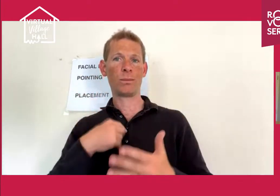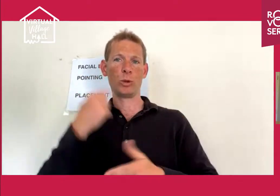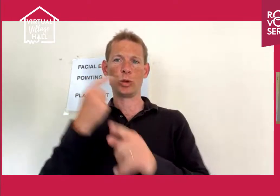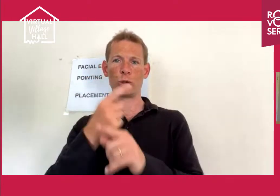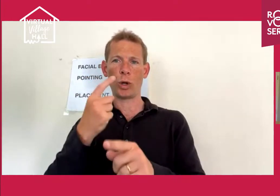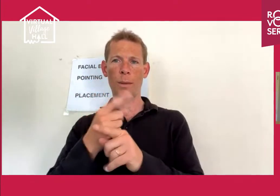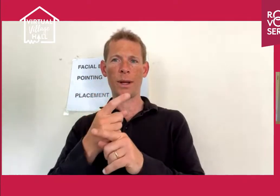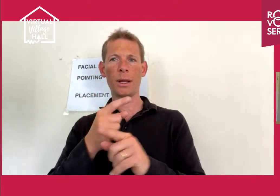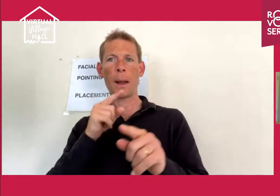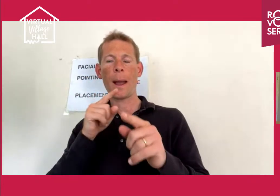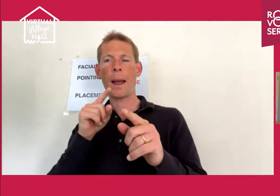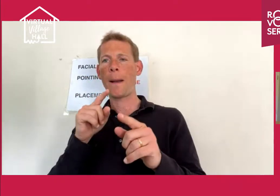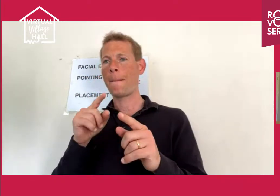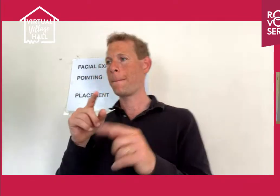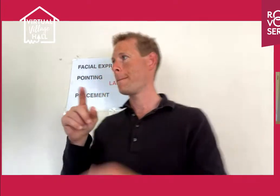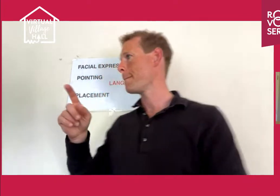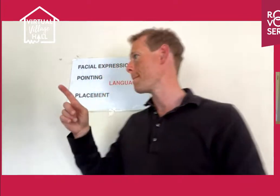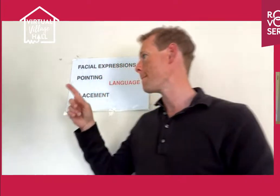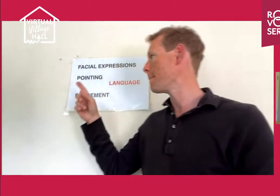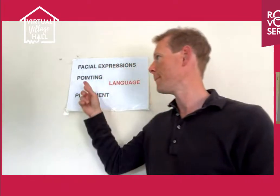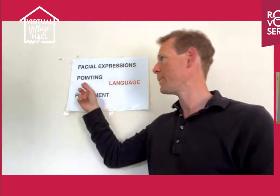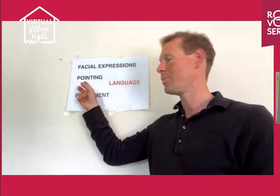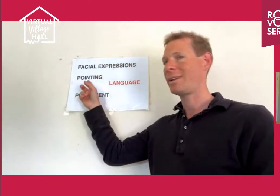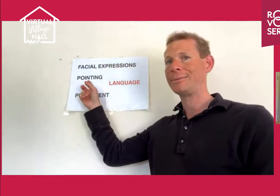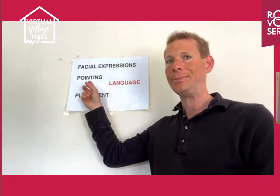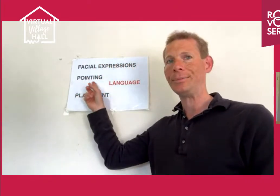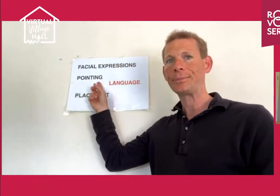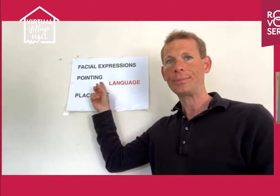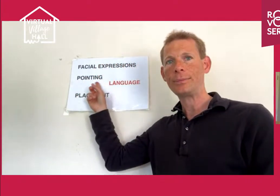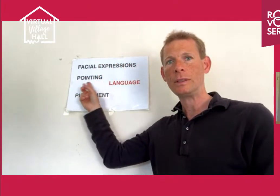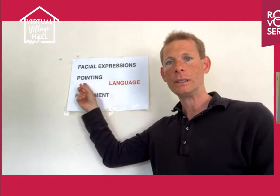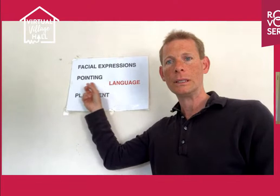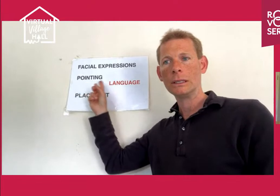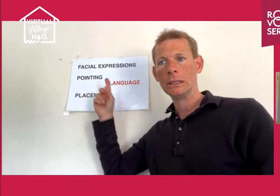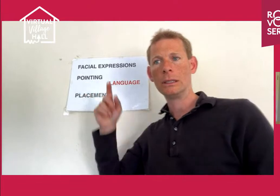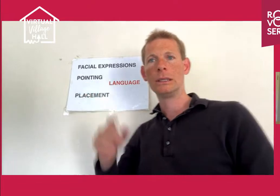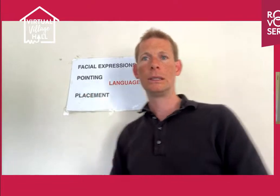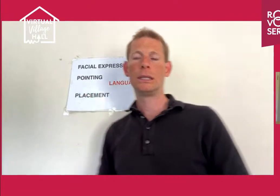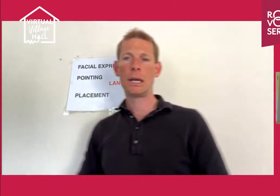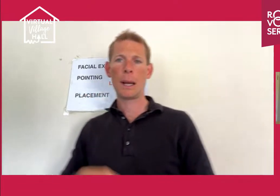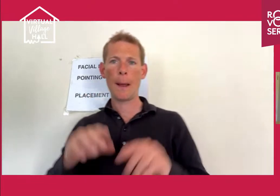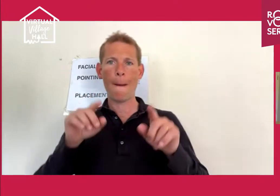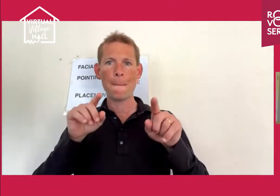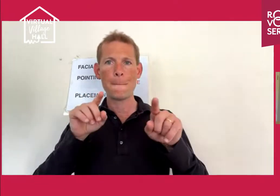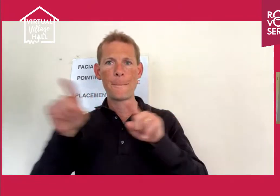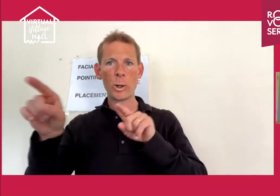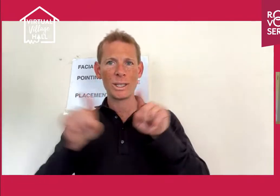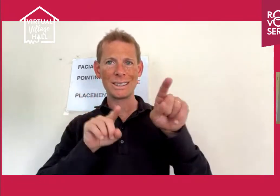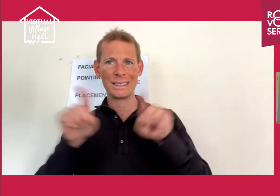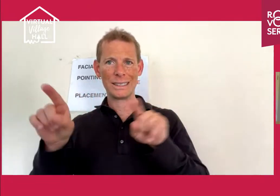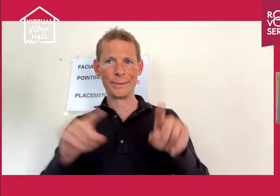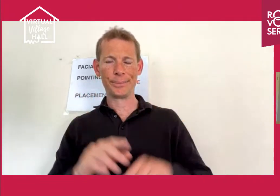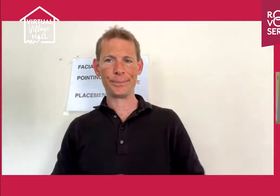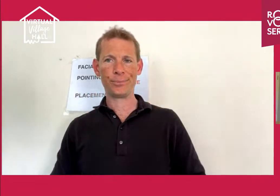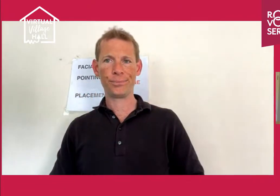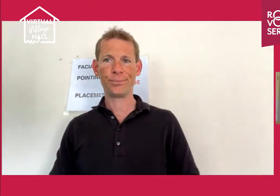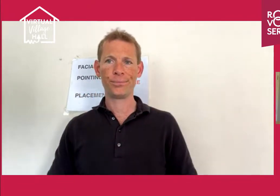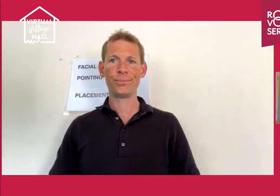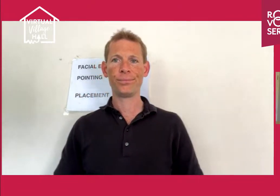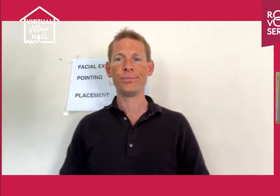Okay, so now we'll move on to the next part of our session. As I said before, I was going to explain why we point in British Sign Language.